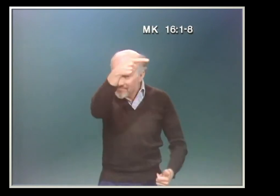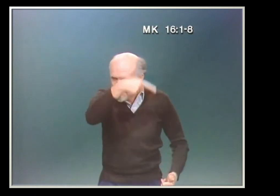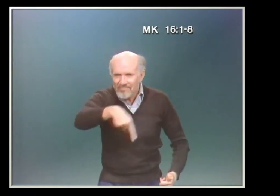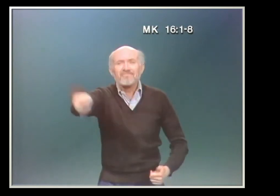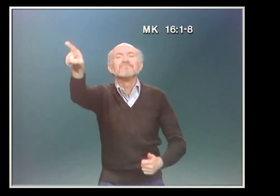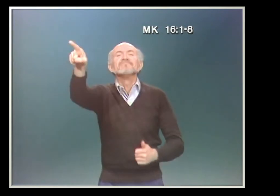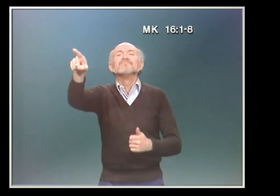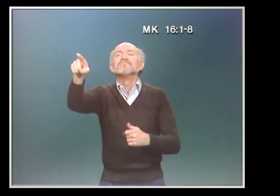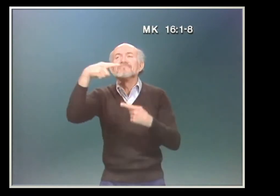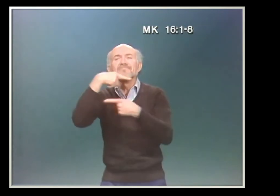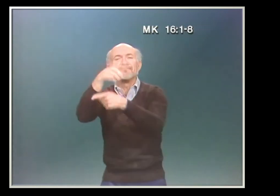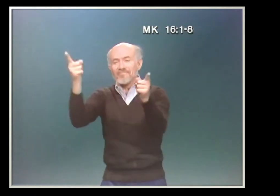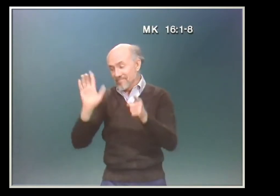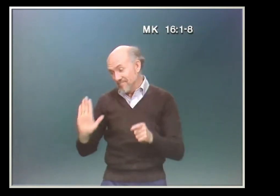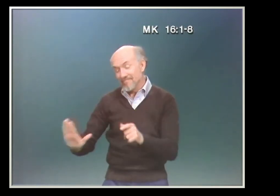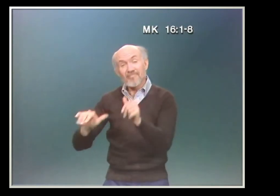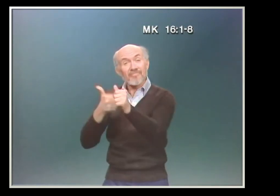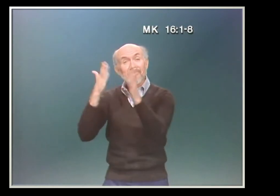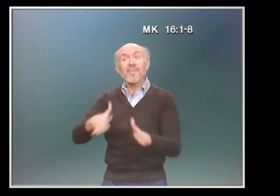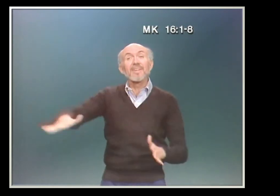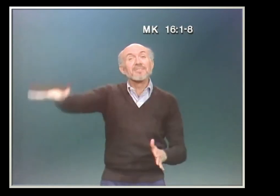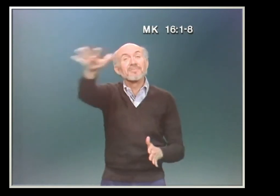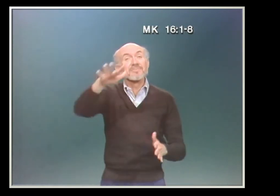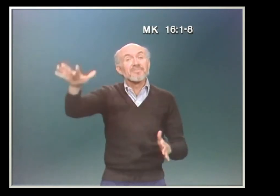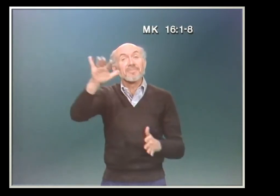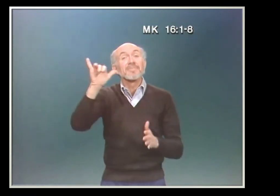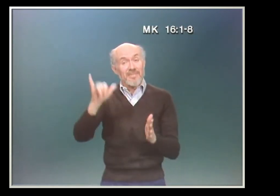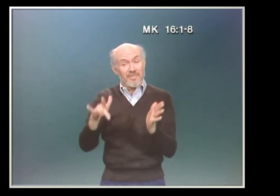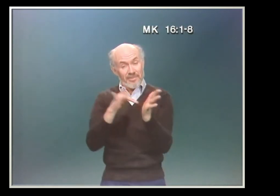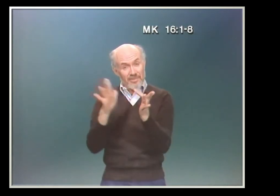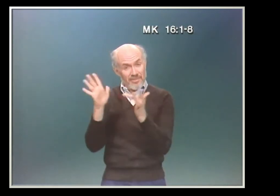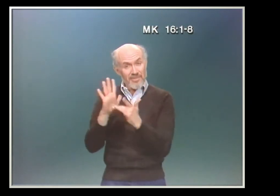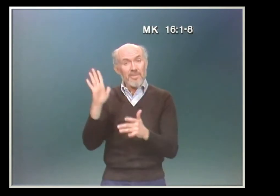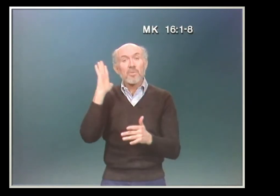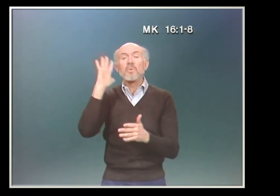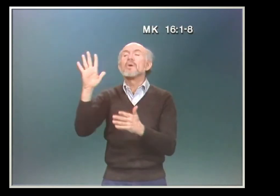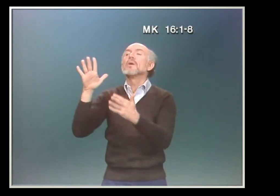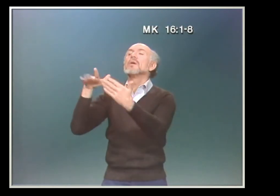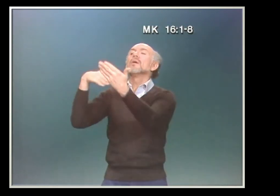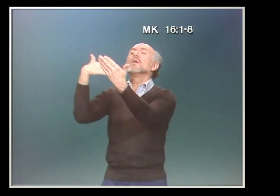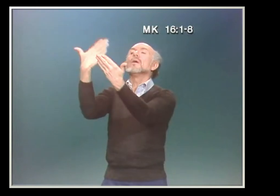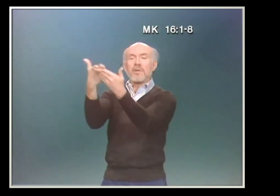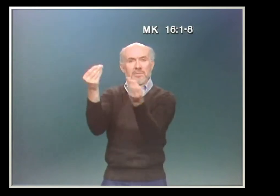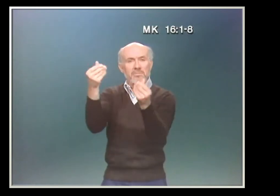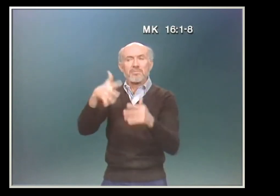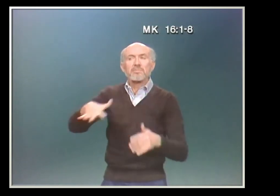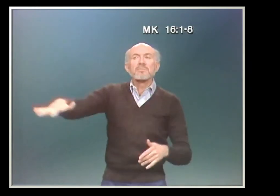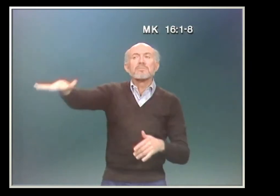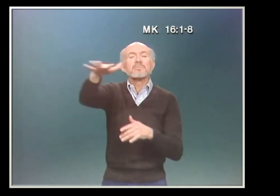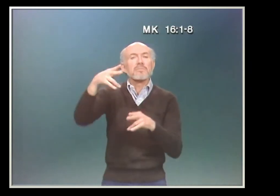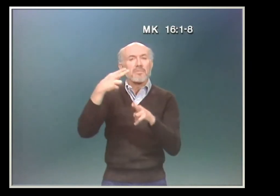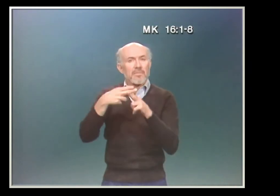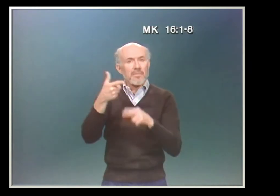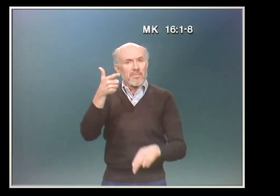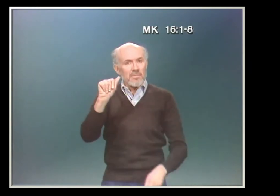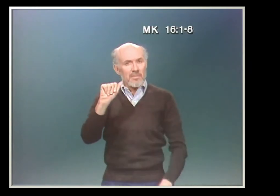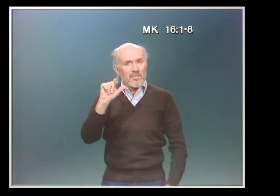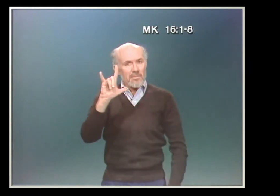were afraid. But the man said, "Don't be afraid. You are looking for Jesus from Nazareth, the one who was killed on a cross.